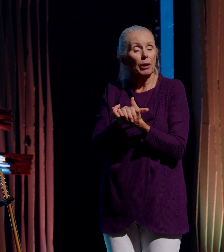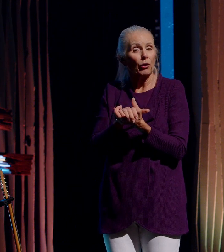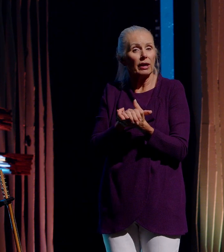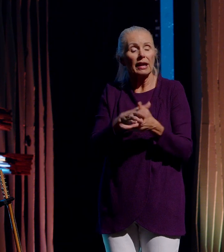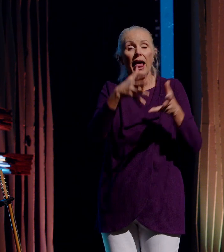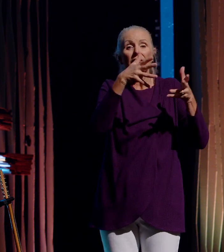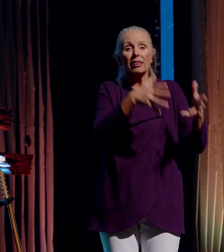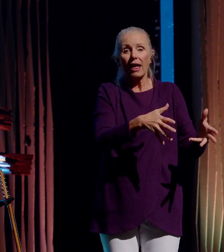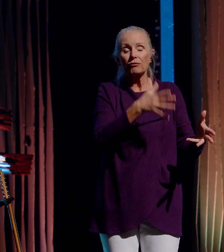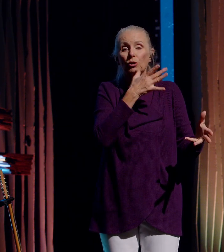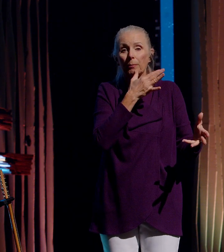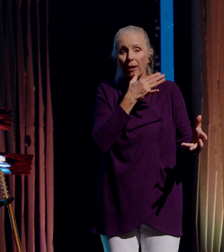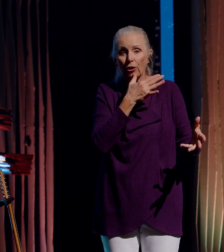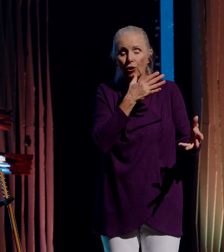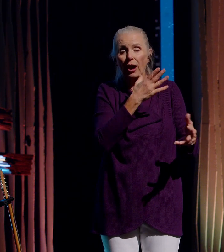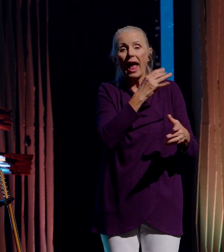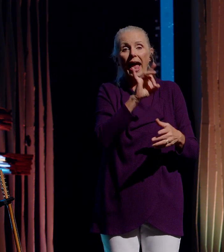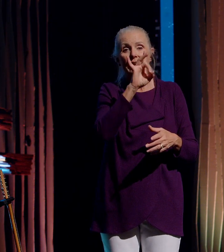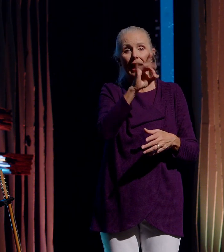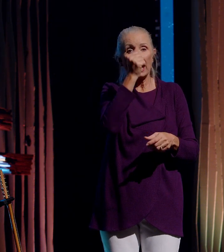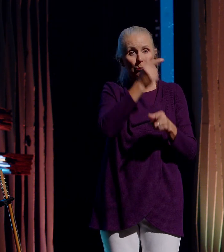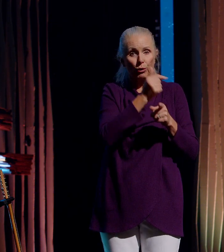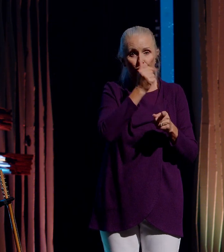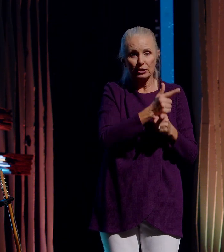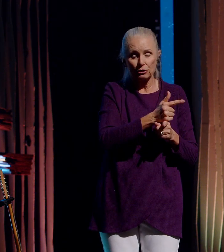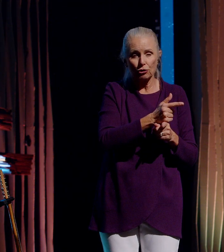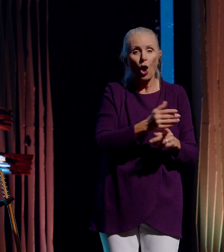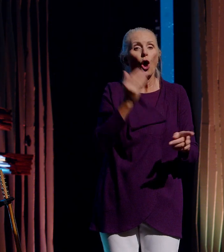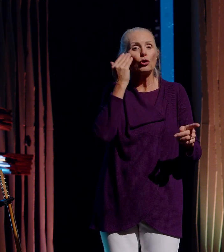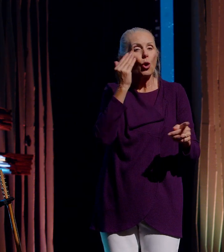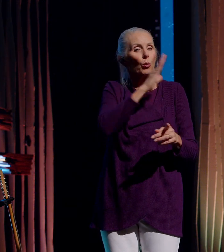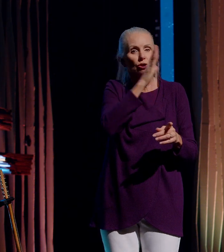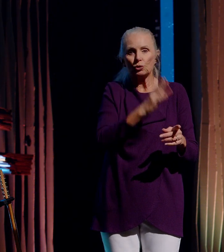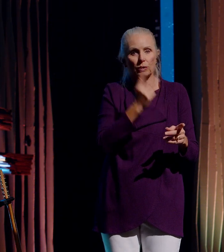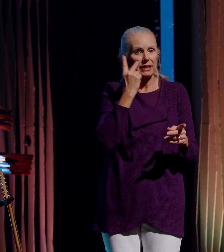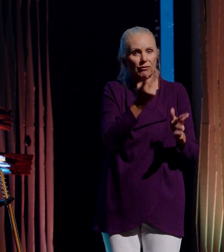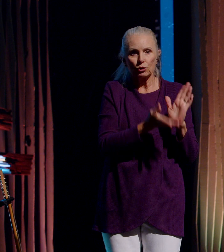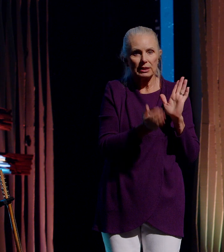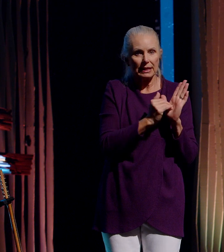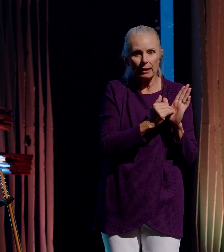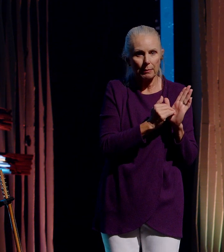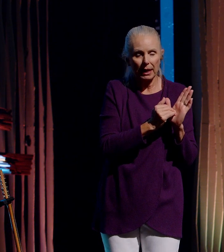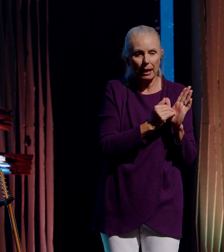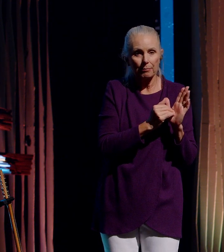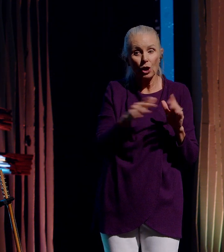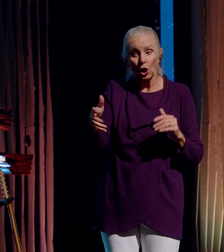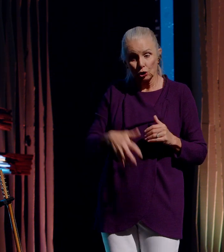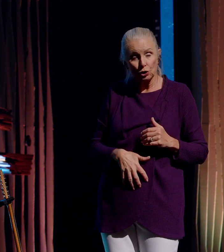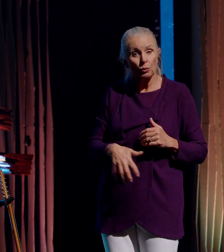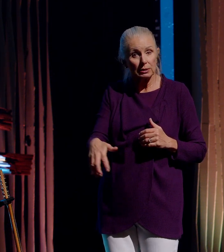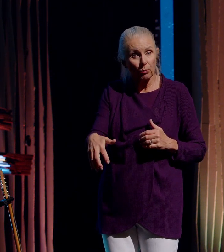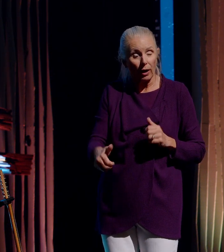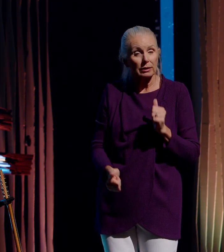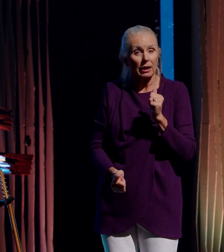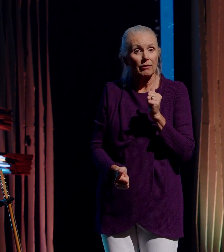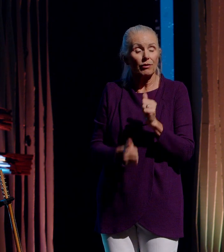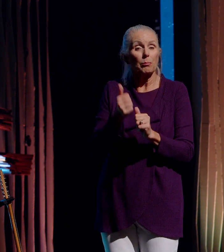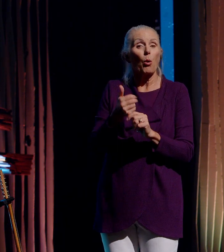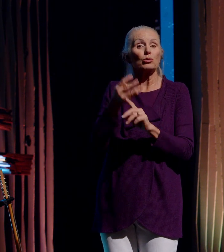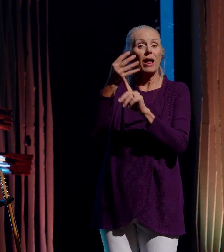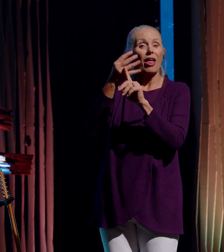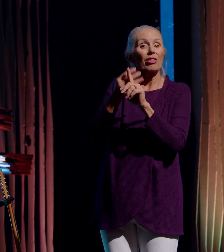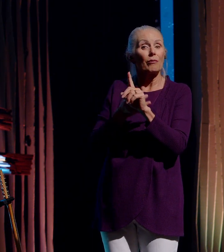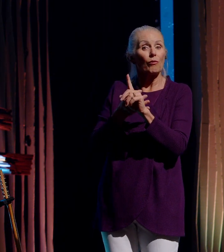brothers and sisters, knowing and accepting that she would never see them again. She was pregnant for most of the four-month journey